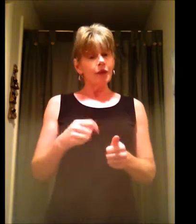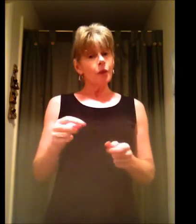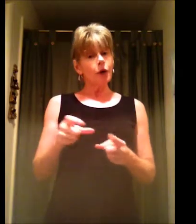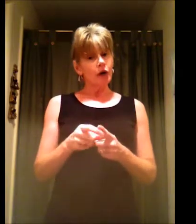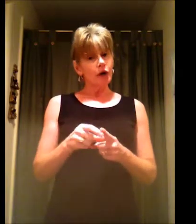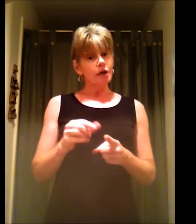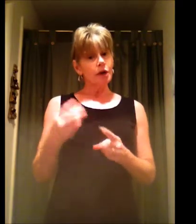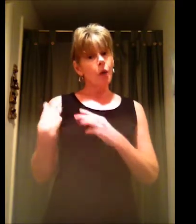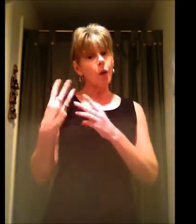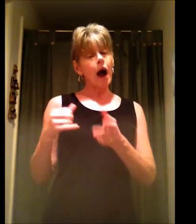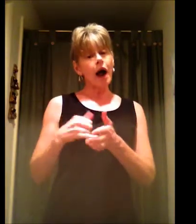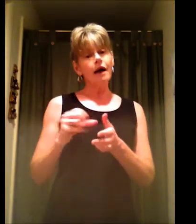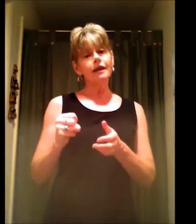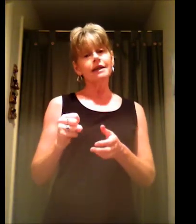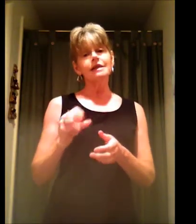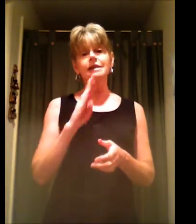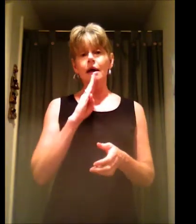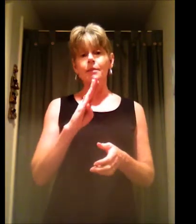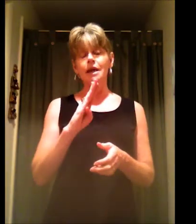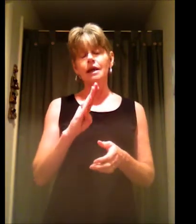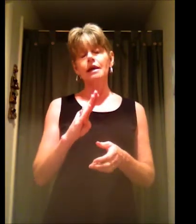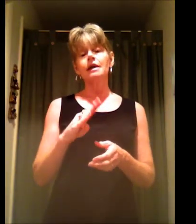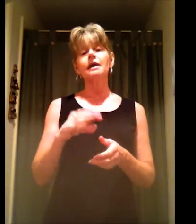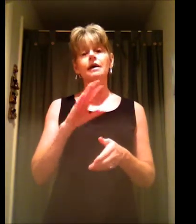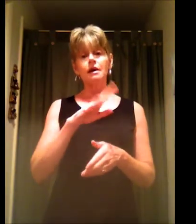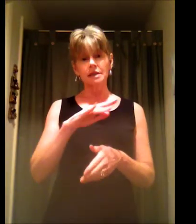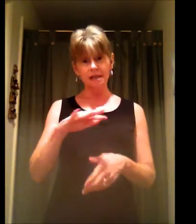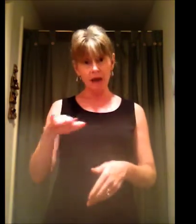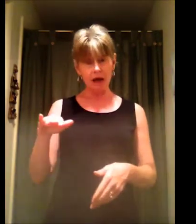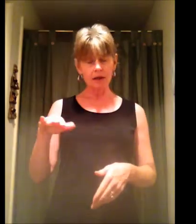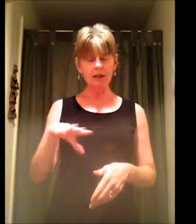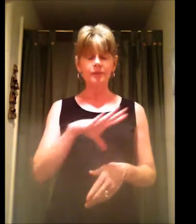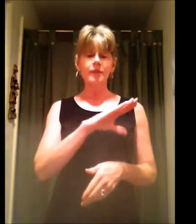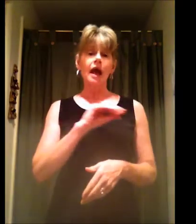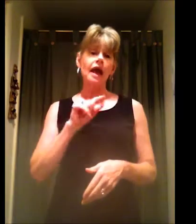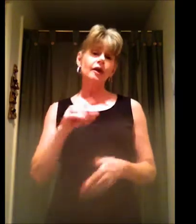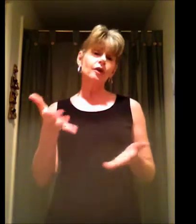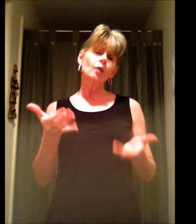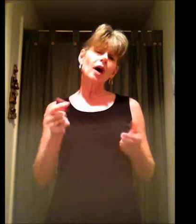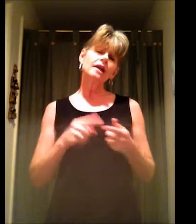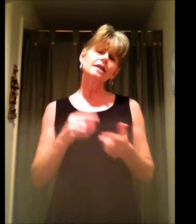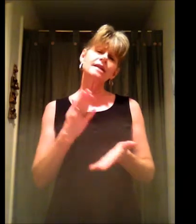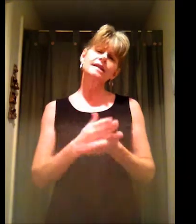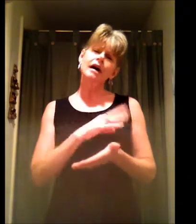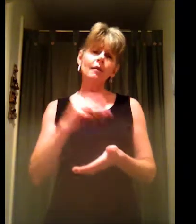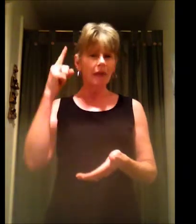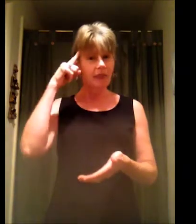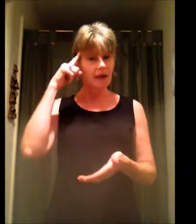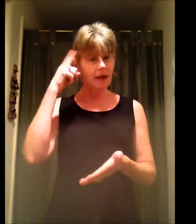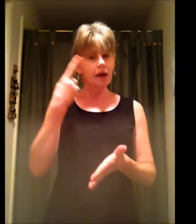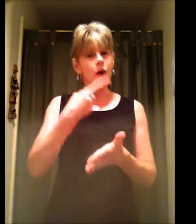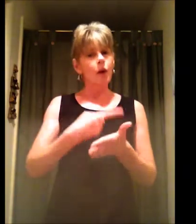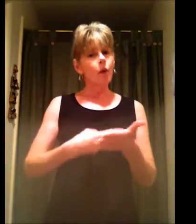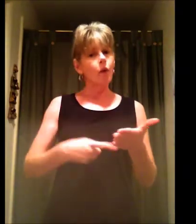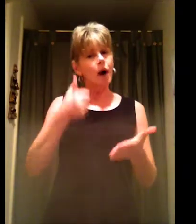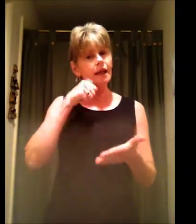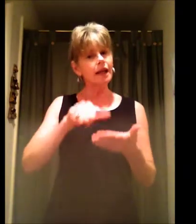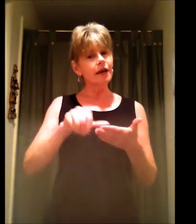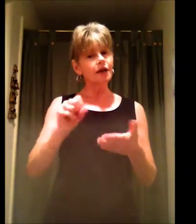the word while it's being spelled, and you want to stop and think, what